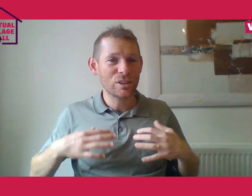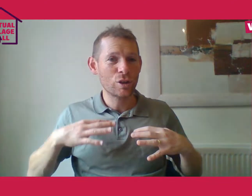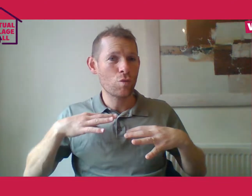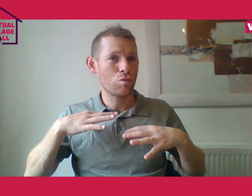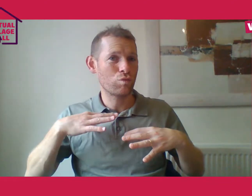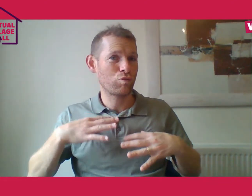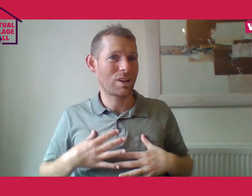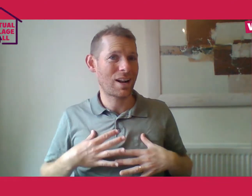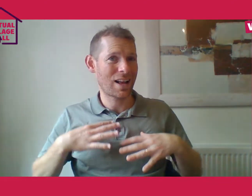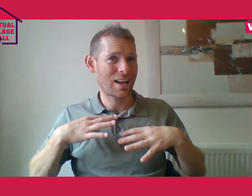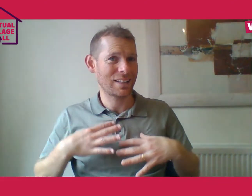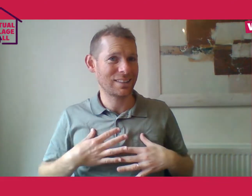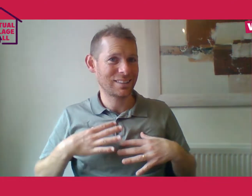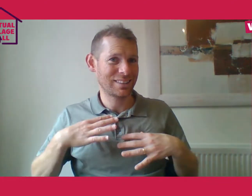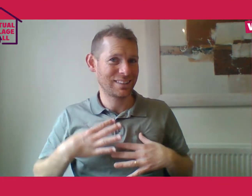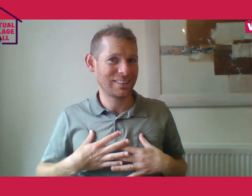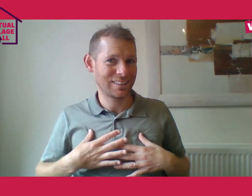excited, relaxed.